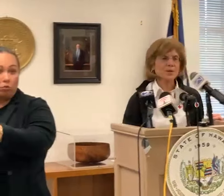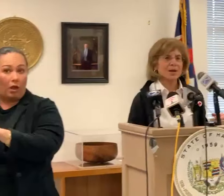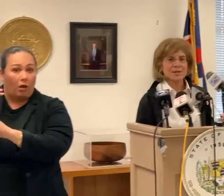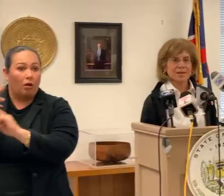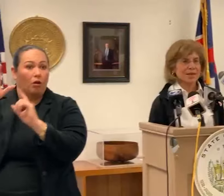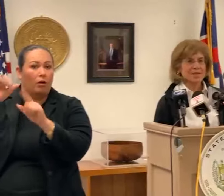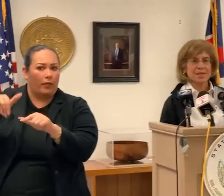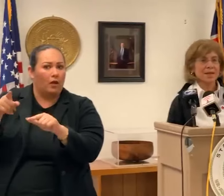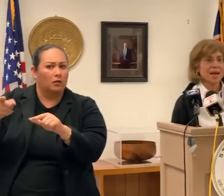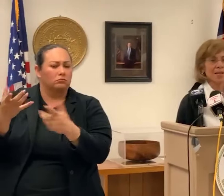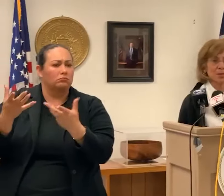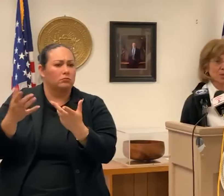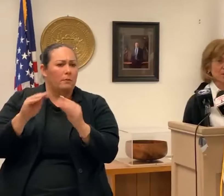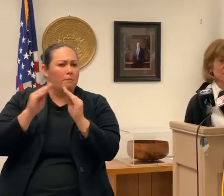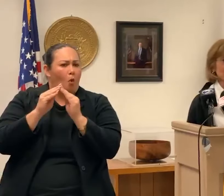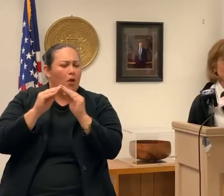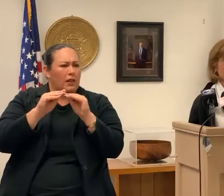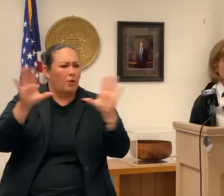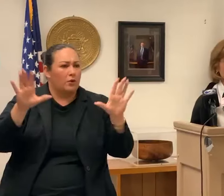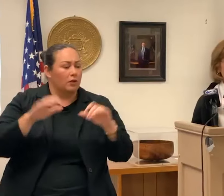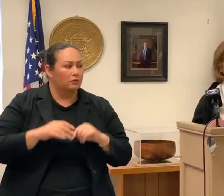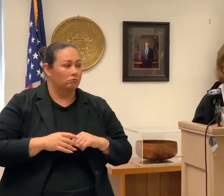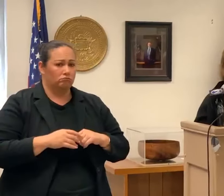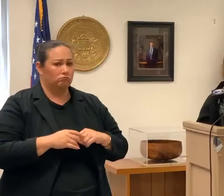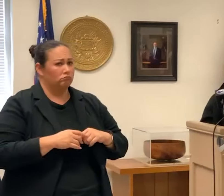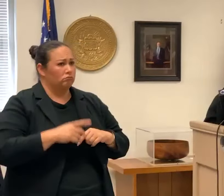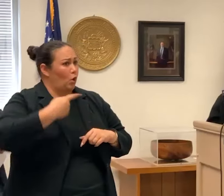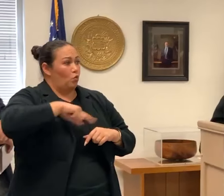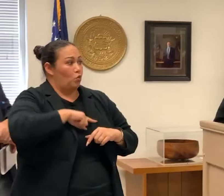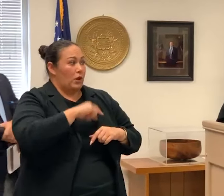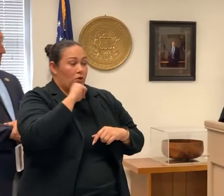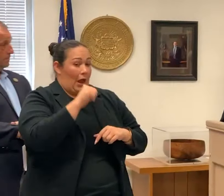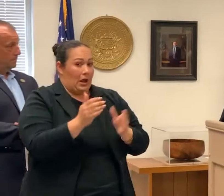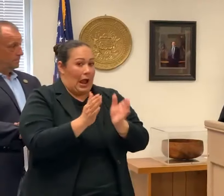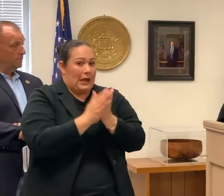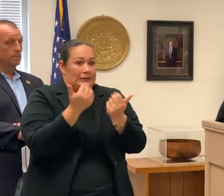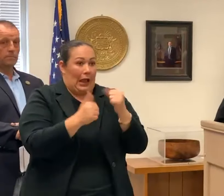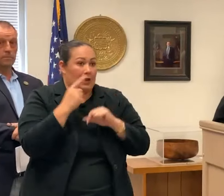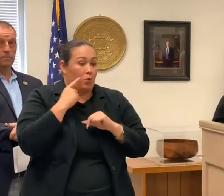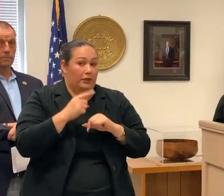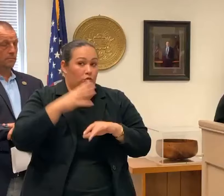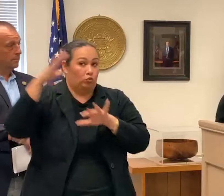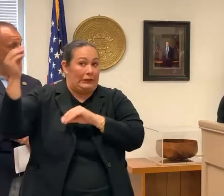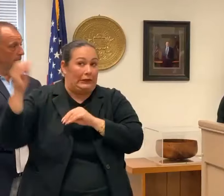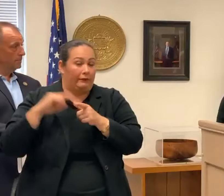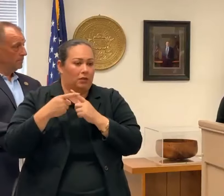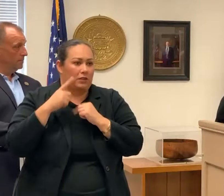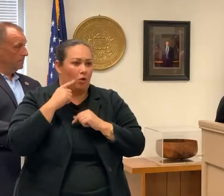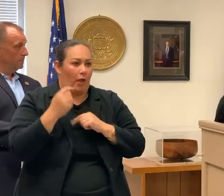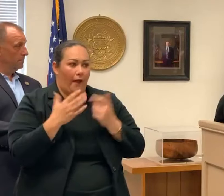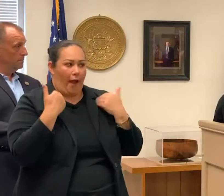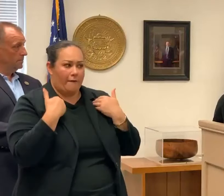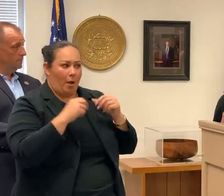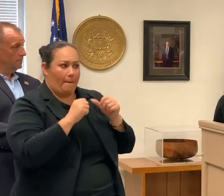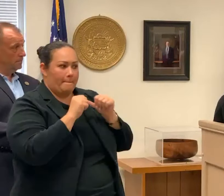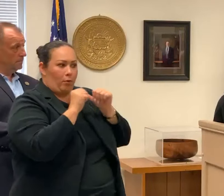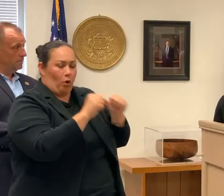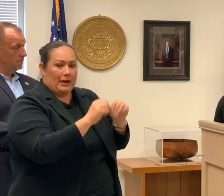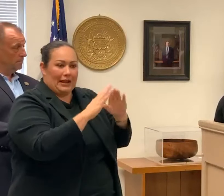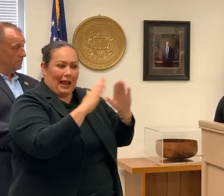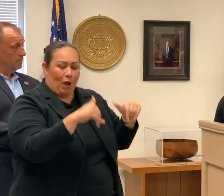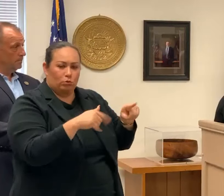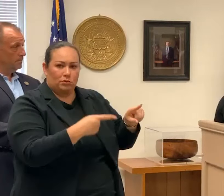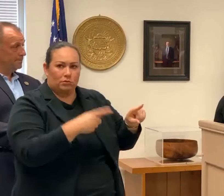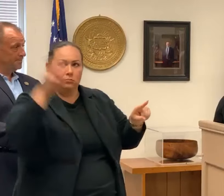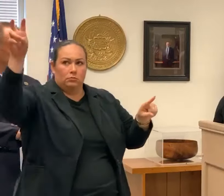Yeah, we are not asking anyone to leave until we find a permanent housing solution. So people are staying